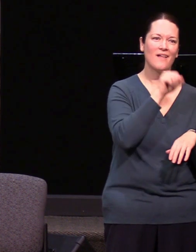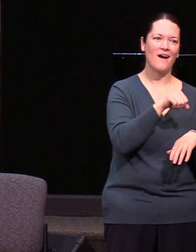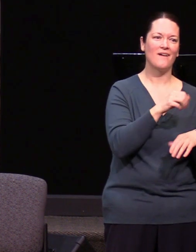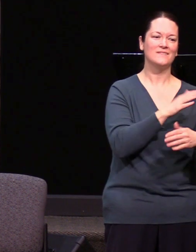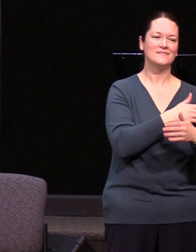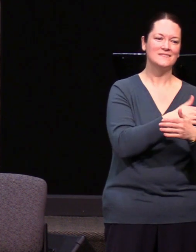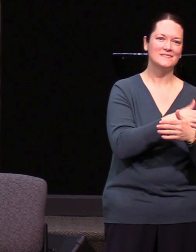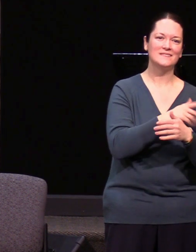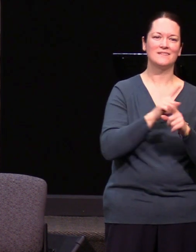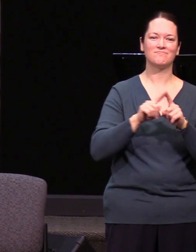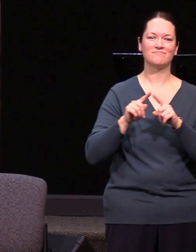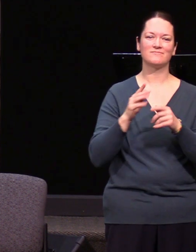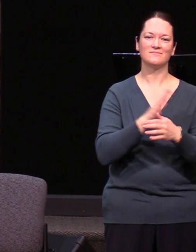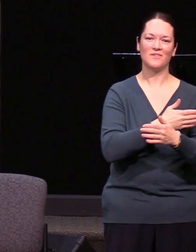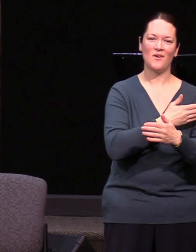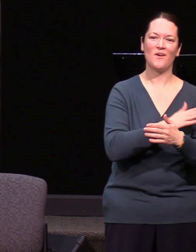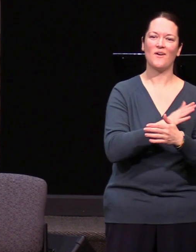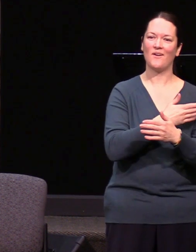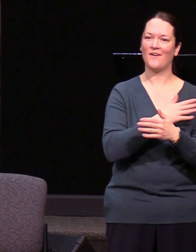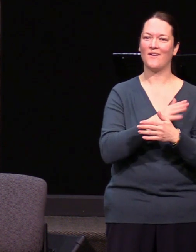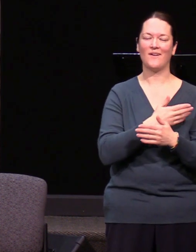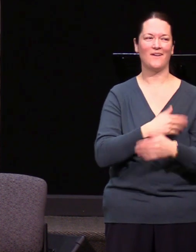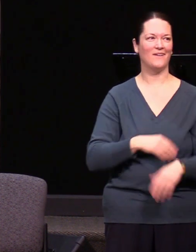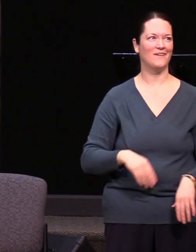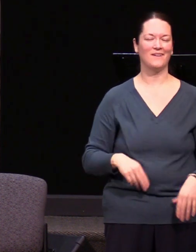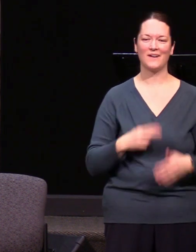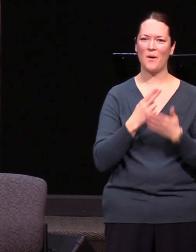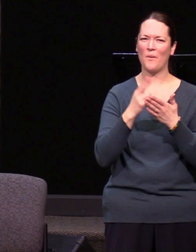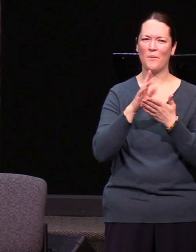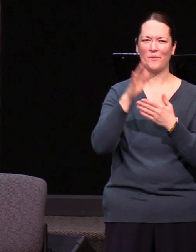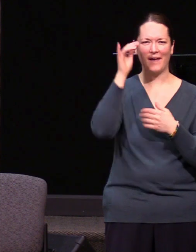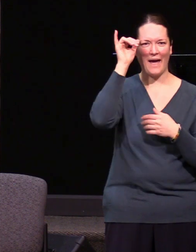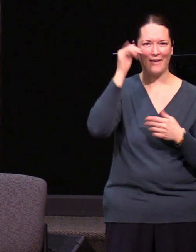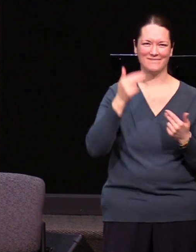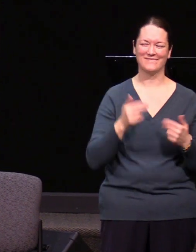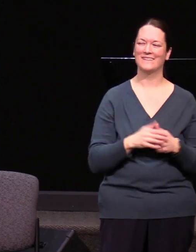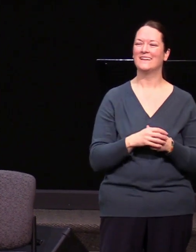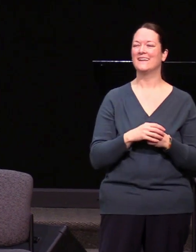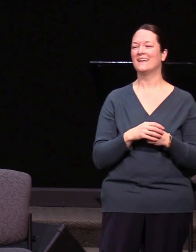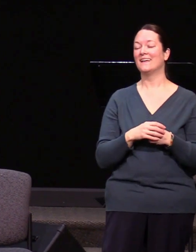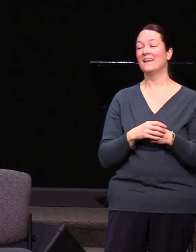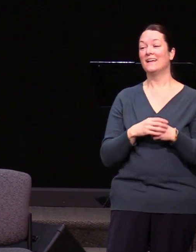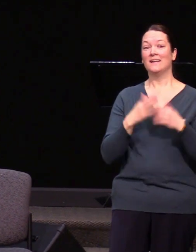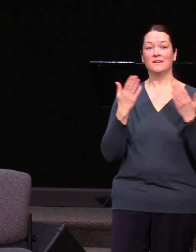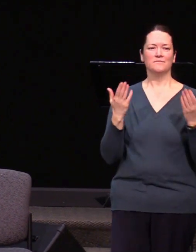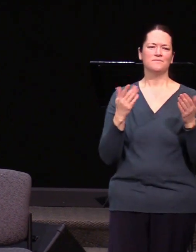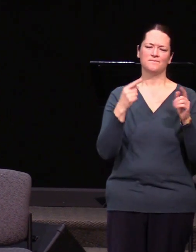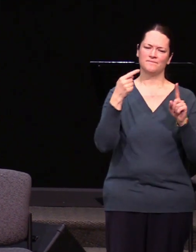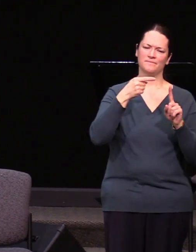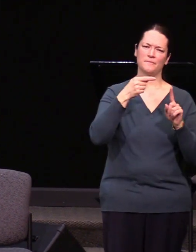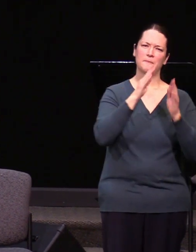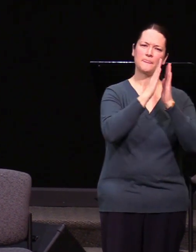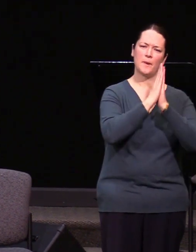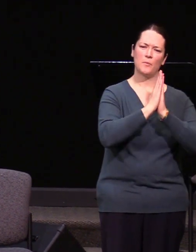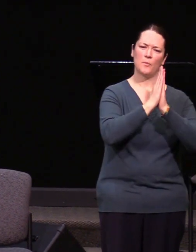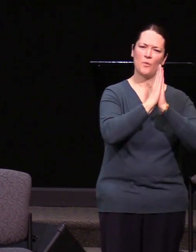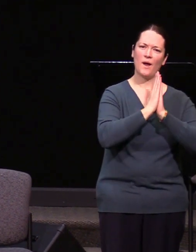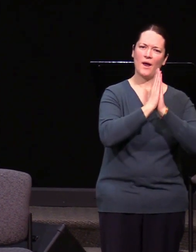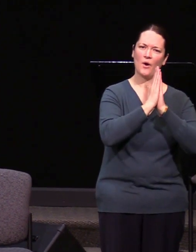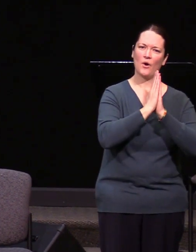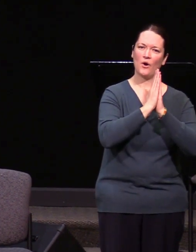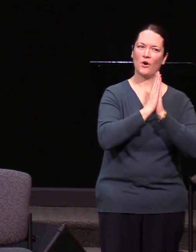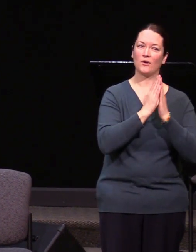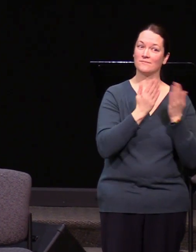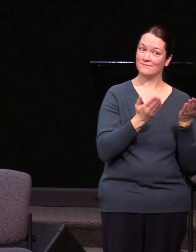I love singing those songs. Holy cow. So, hey, prayer can be kind of a